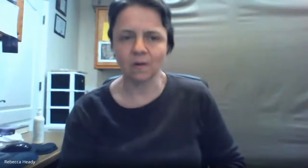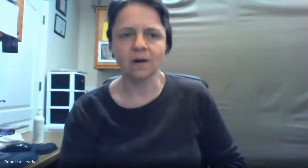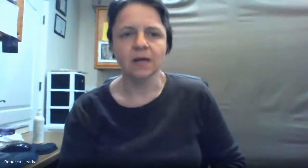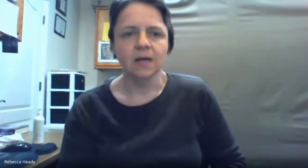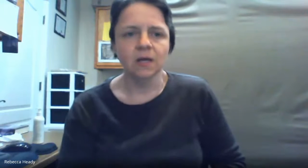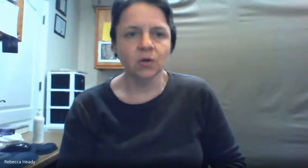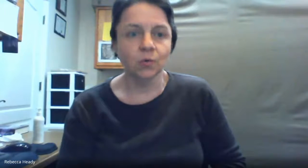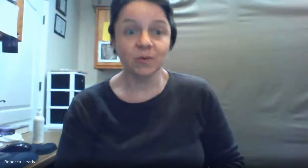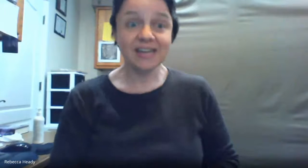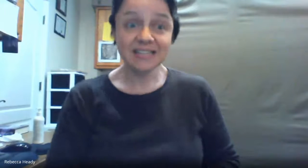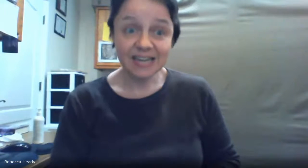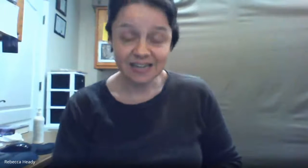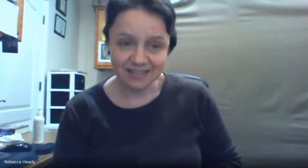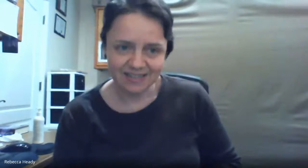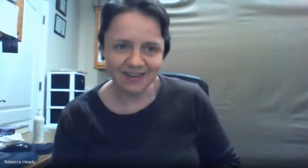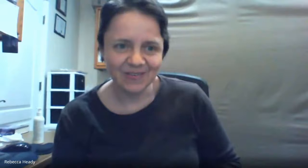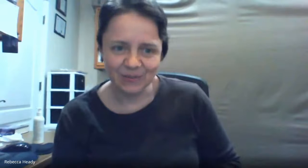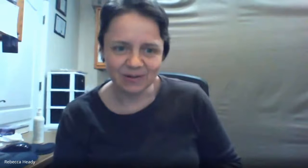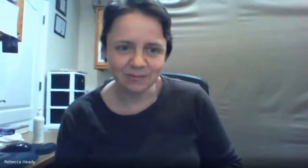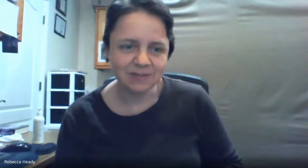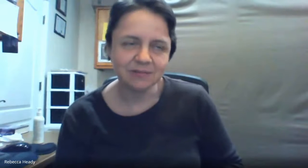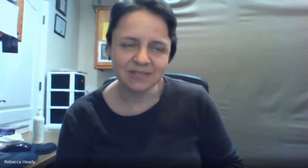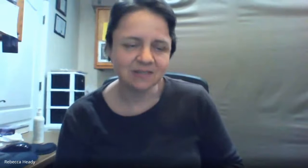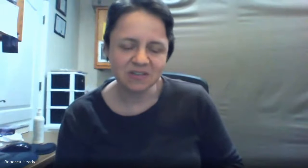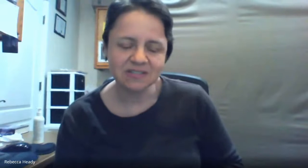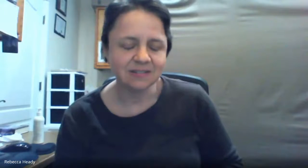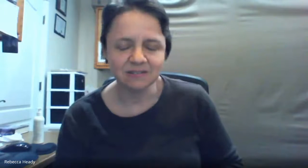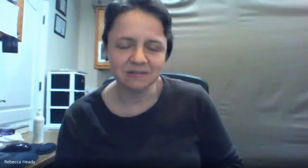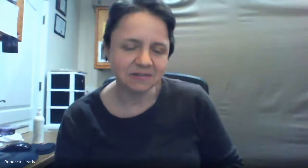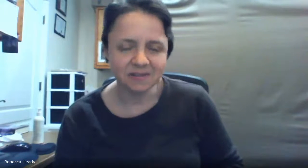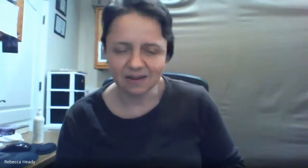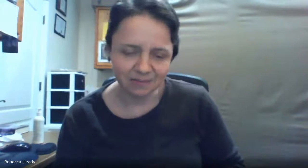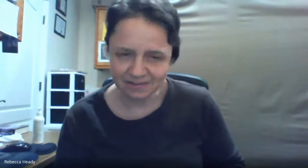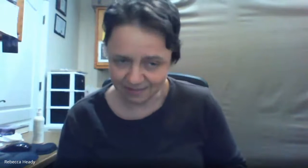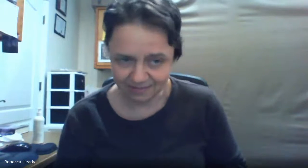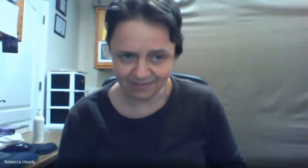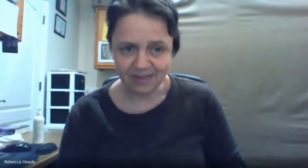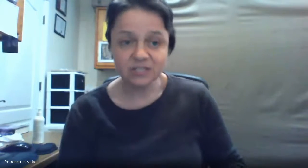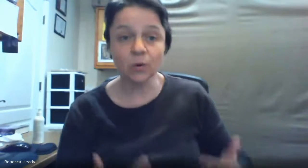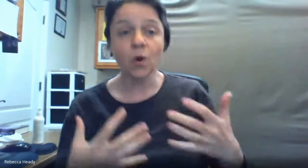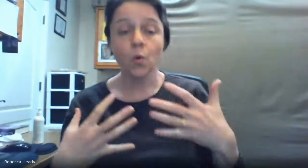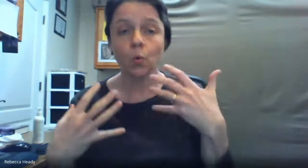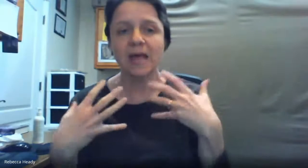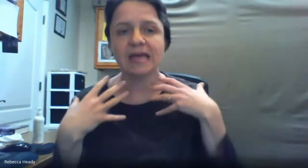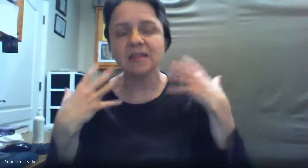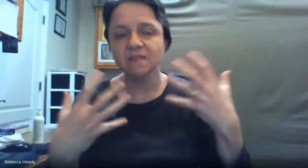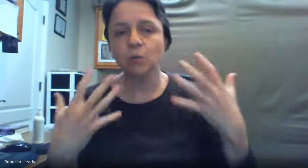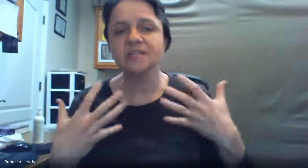or we're really excited, you know, or we're really depressed something, or really care about, you know, blah, blah. So anything that we